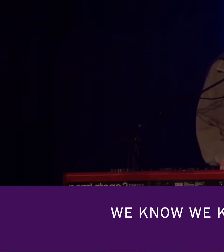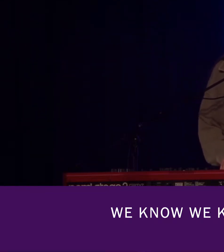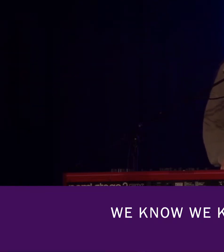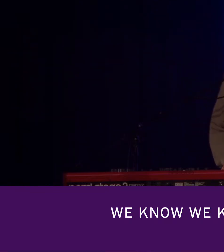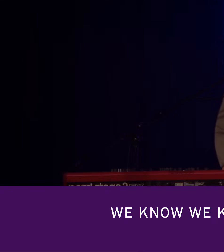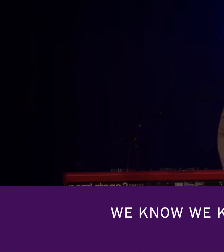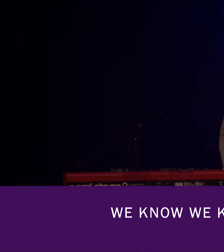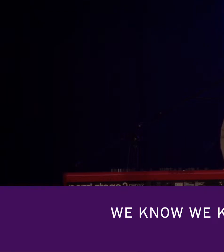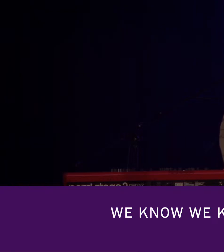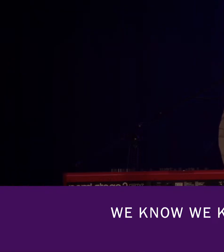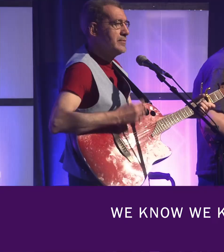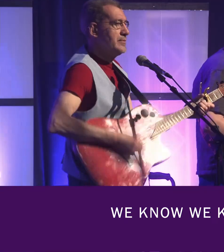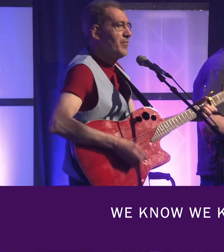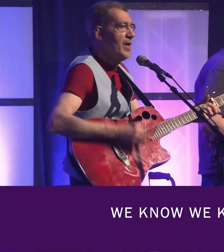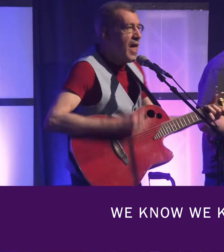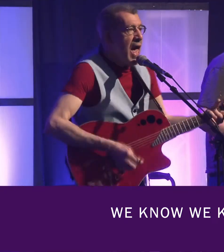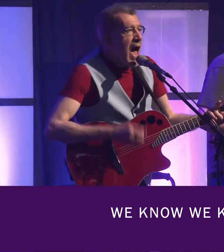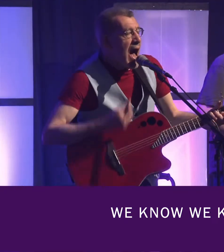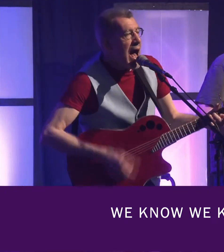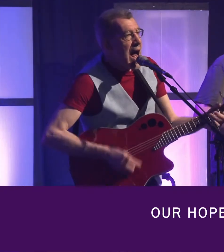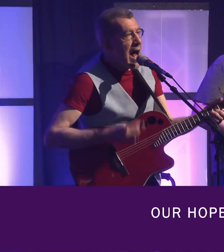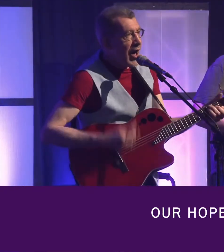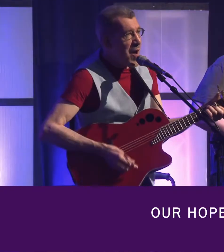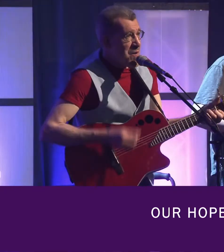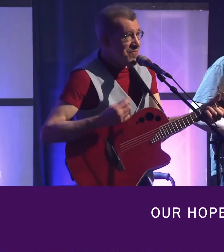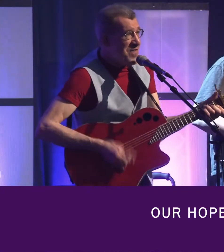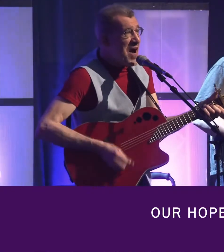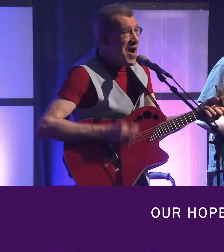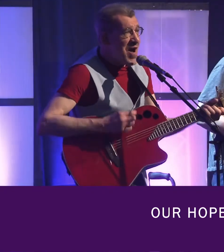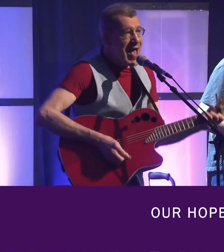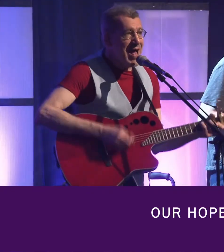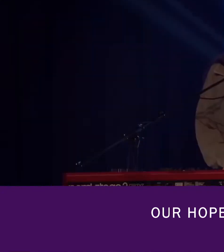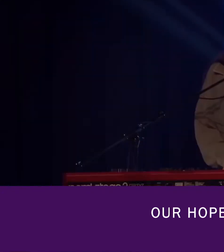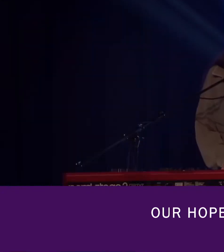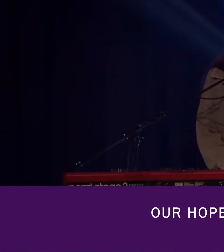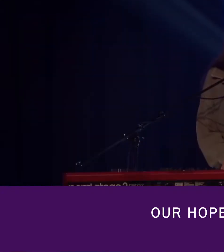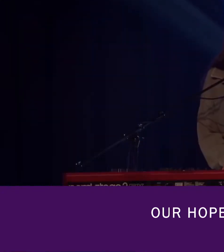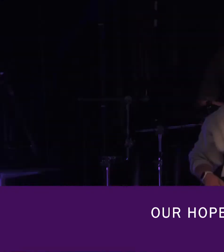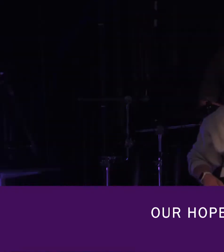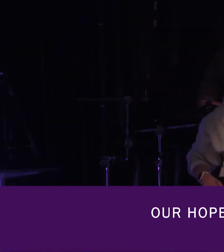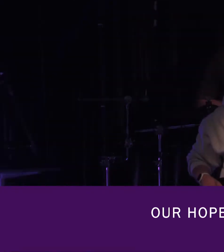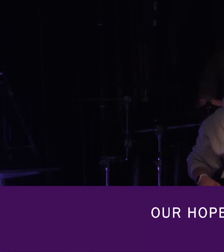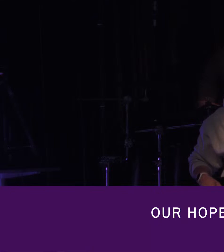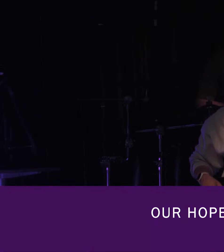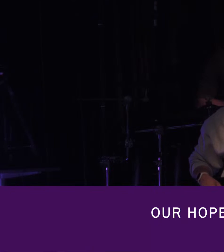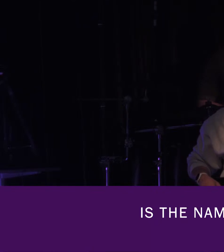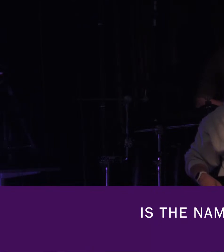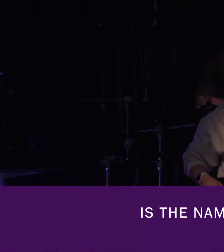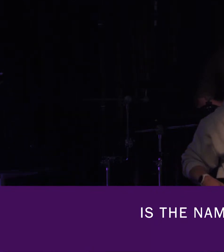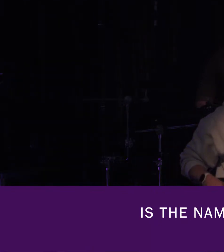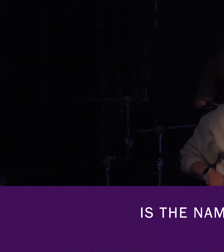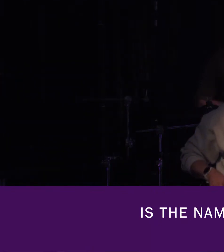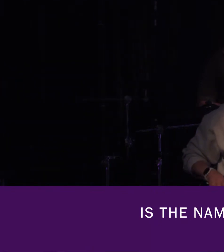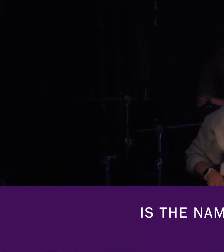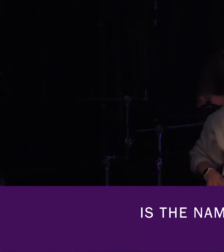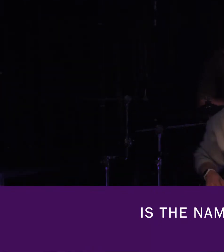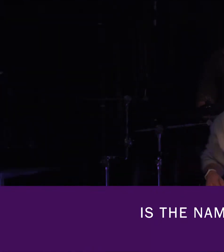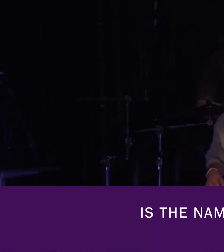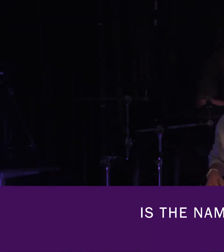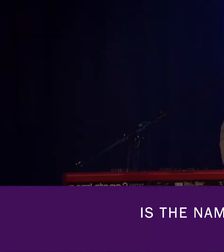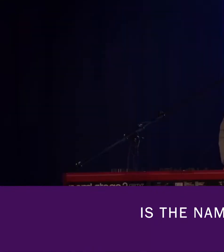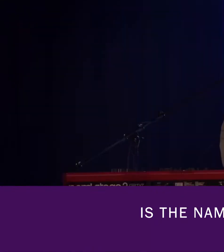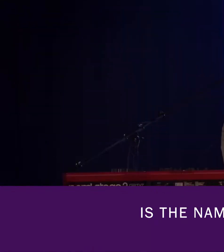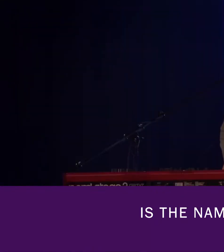we know, we know. Our hope forever is the name